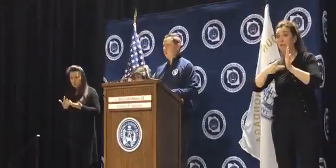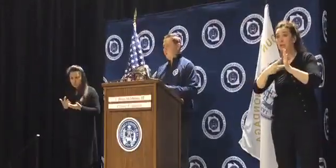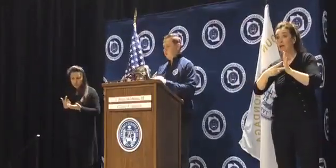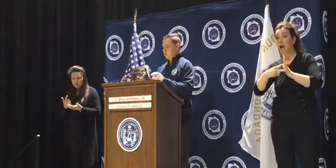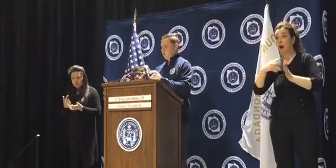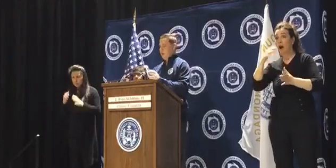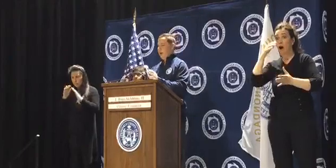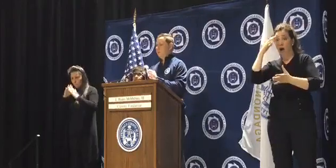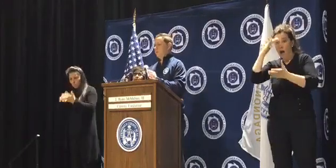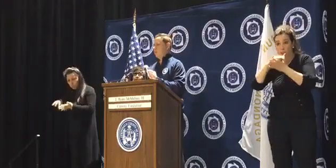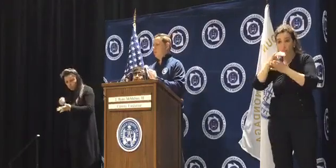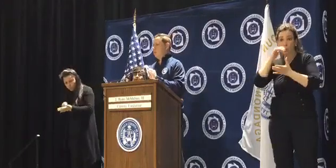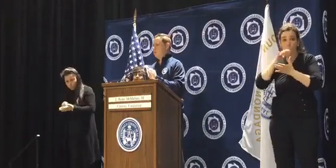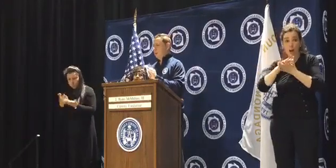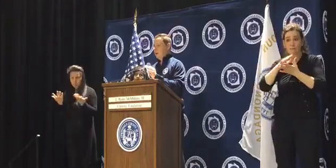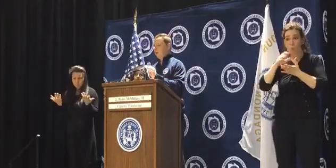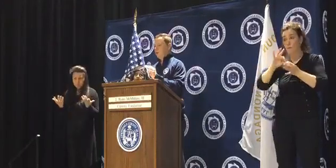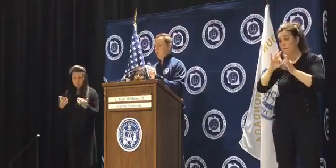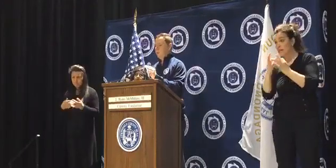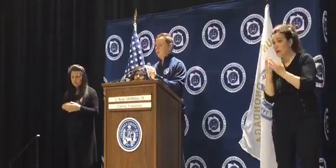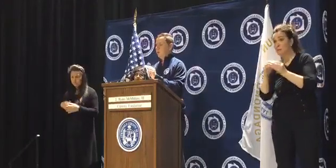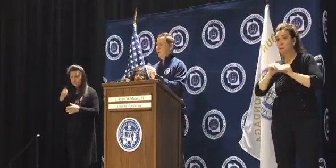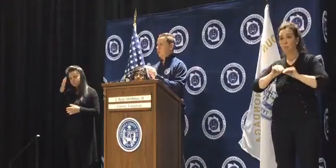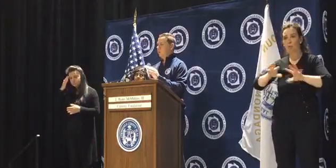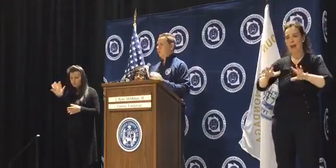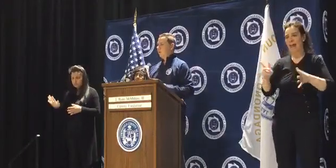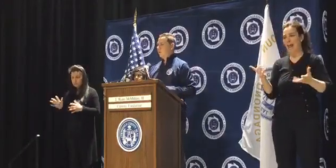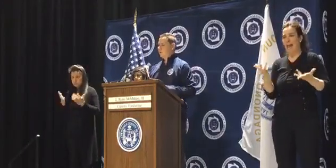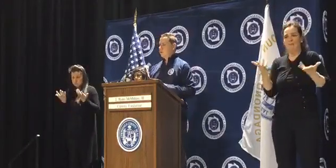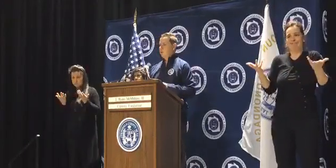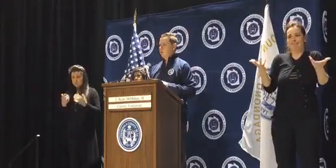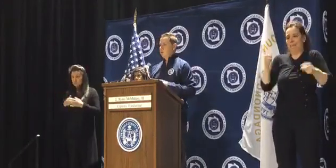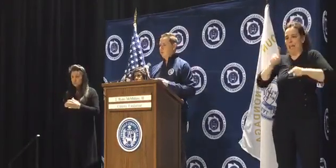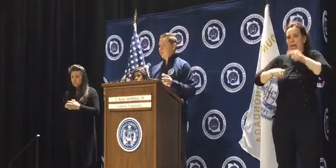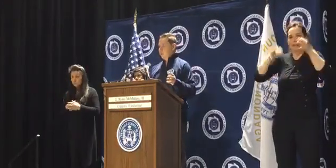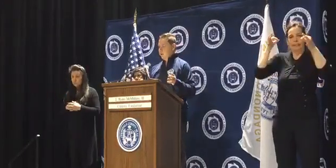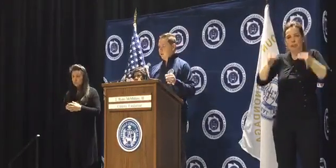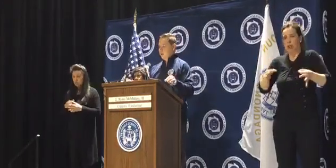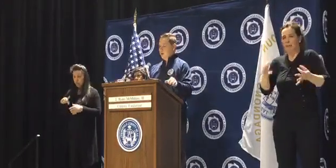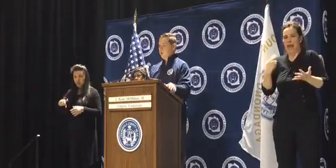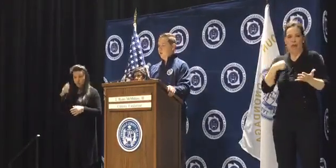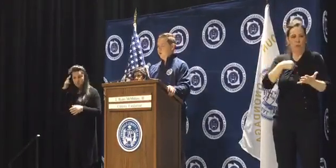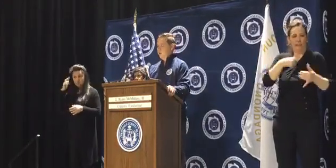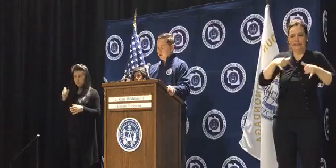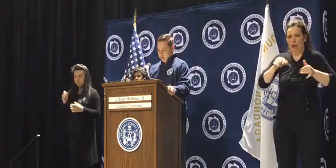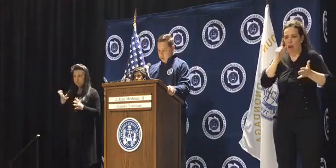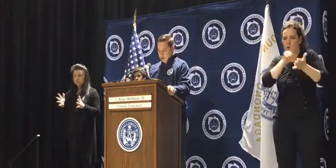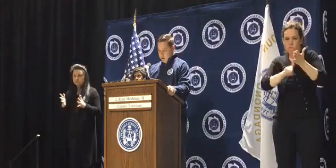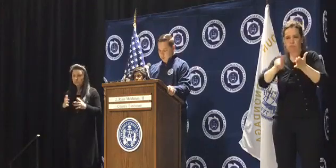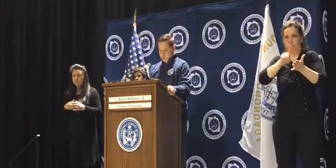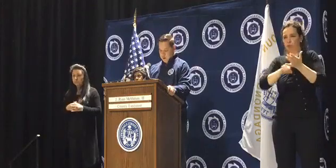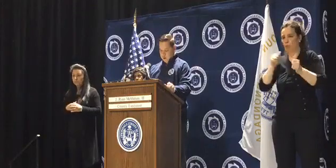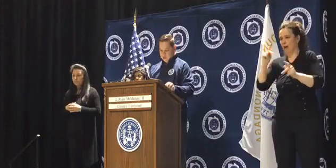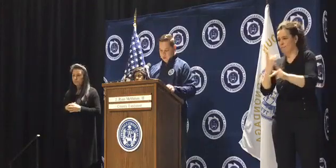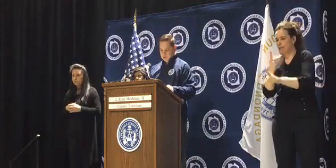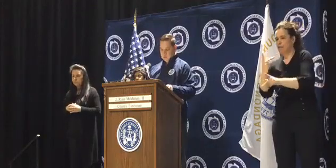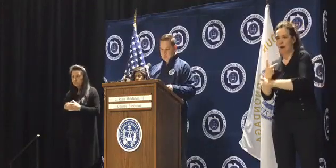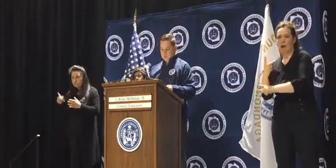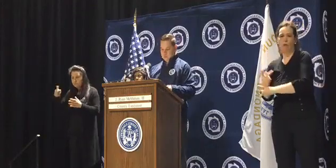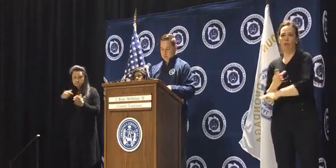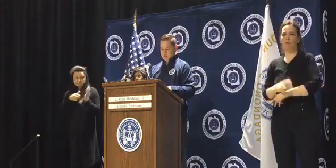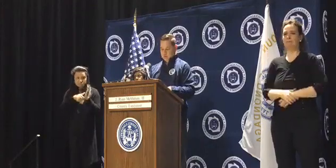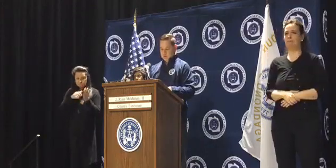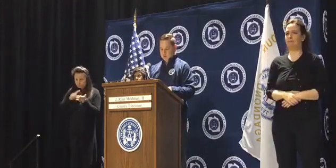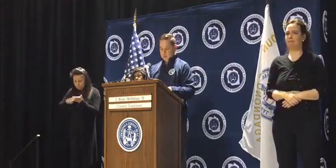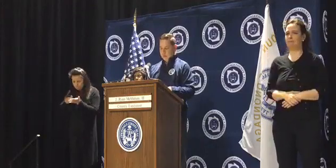ones have come in so fast that the health department's going with investigating right now, Andrew. We had, out of our